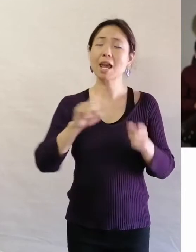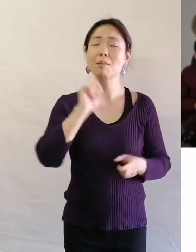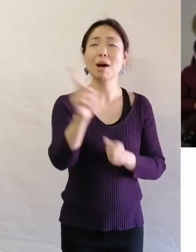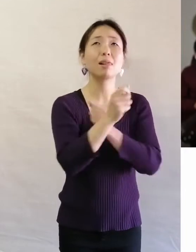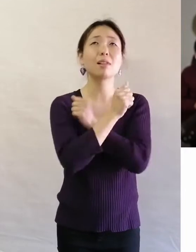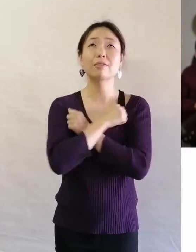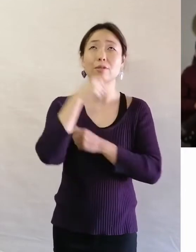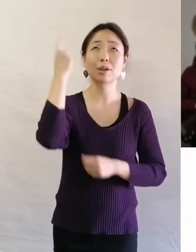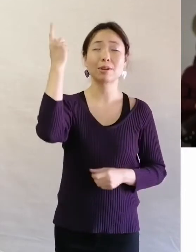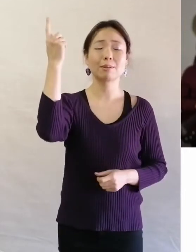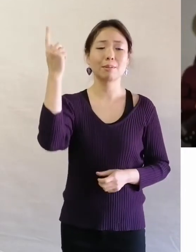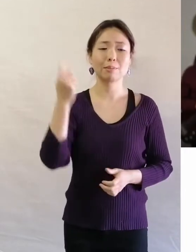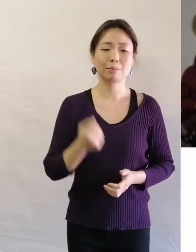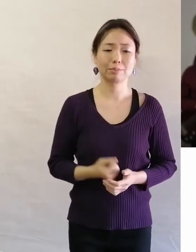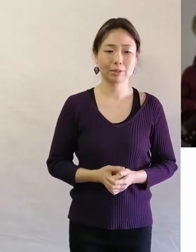We proclaim our love for him.